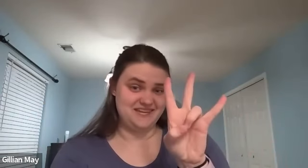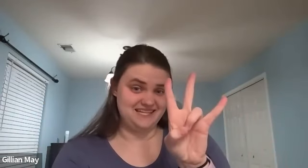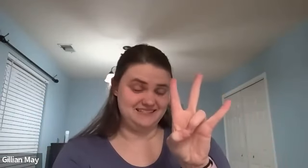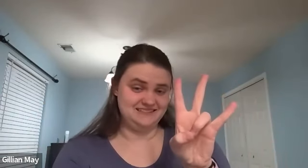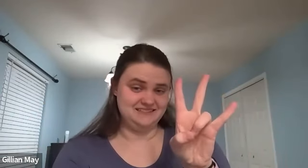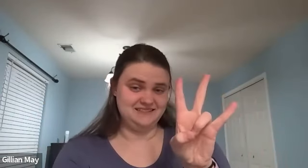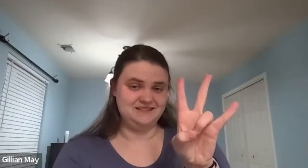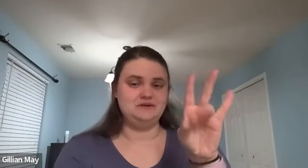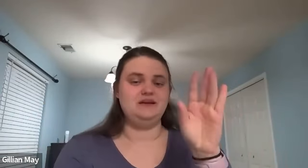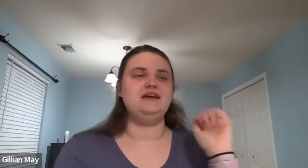7. Okay.